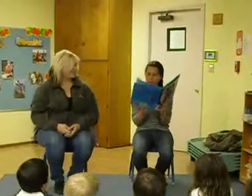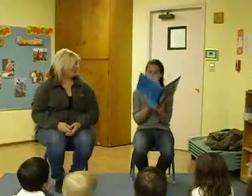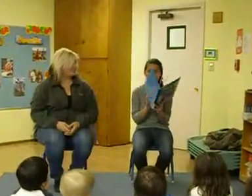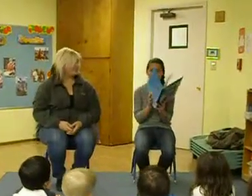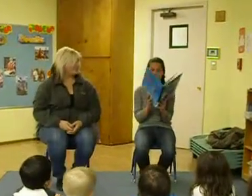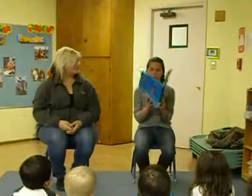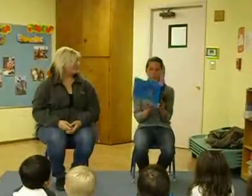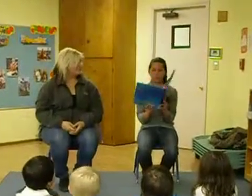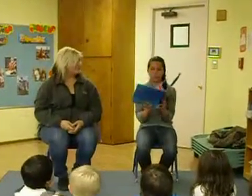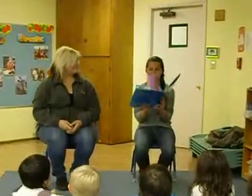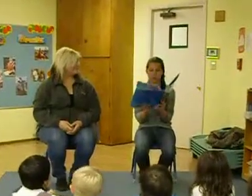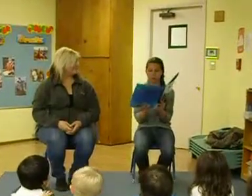Thunderbolt.